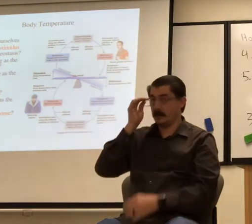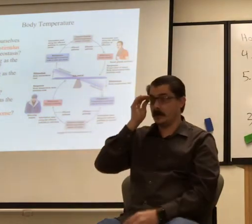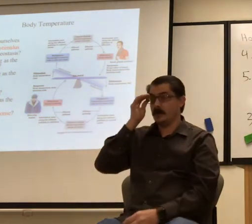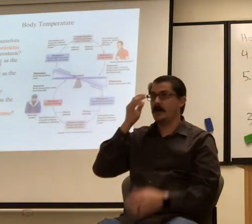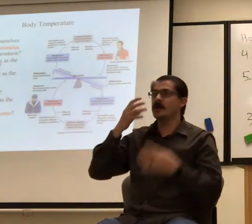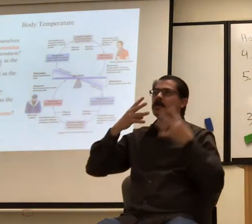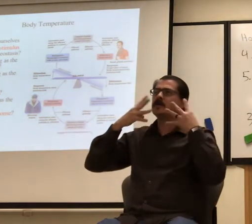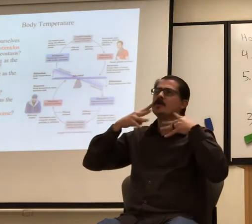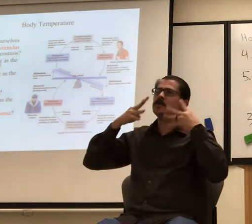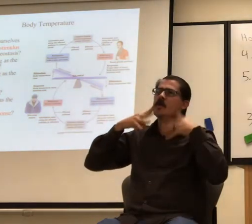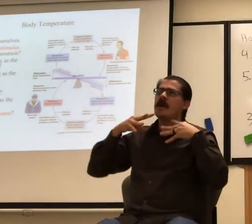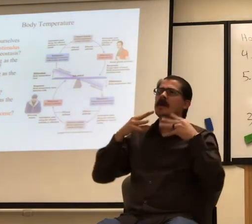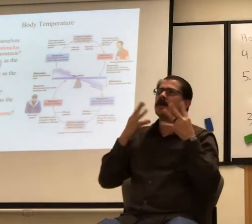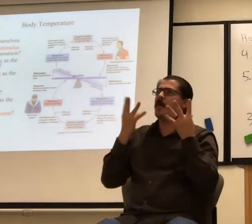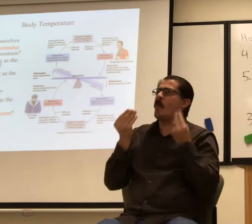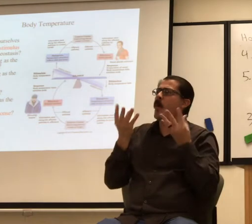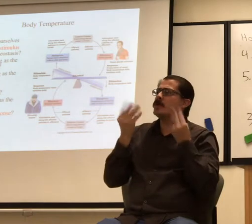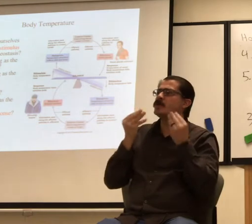on skin.